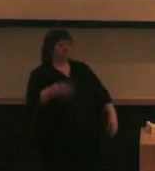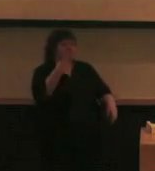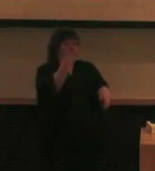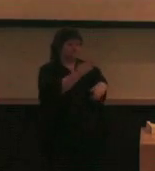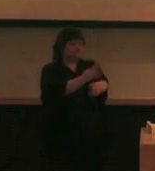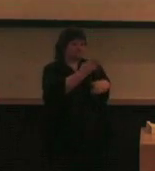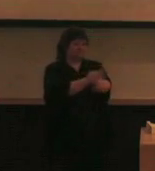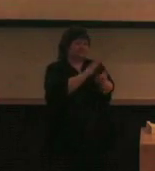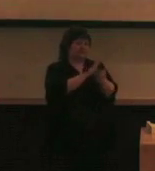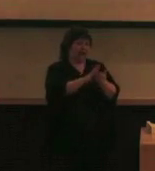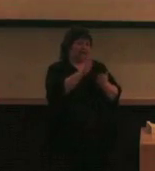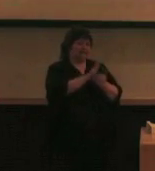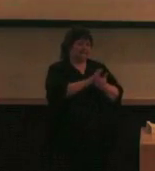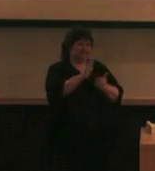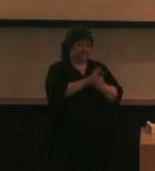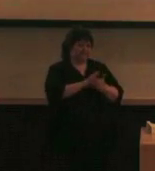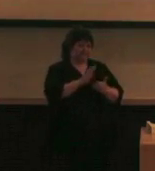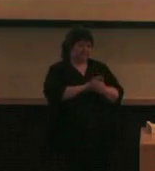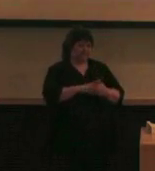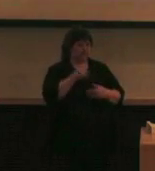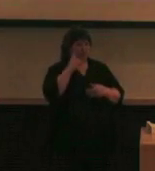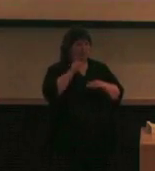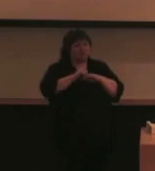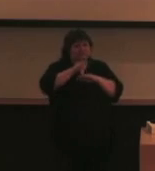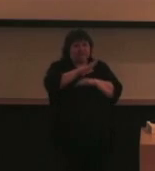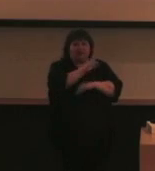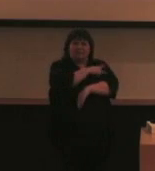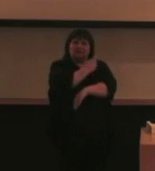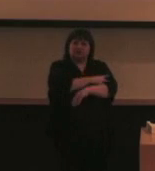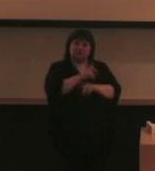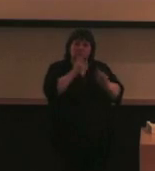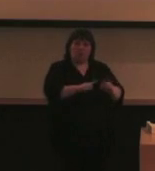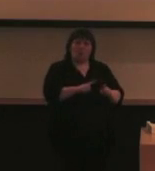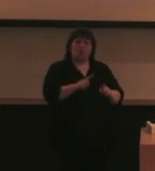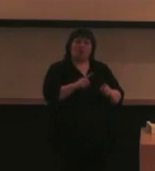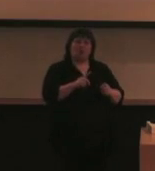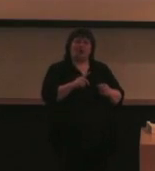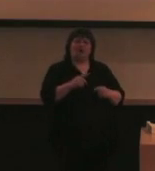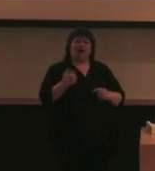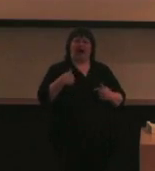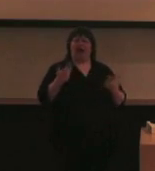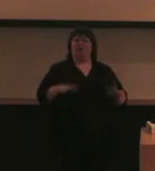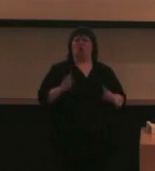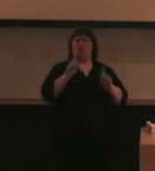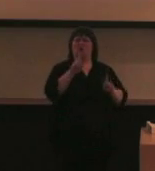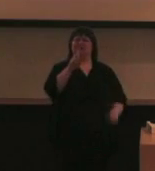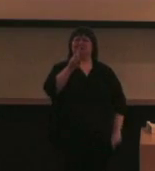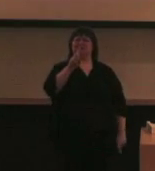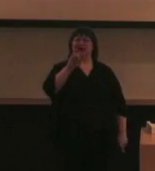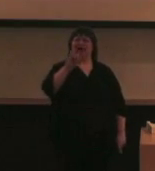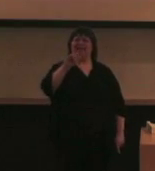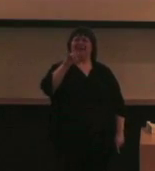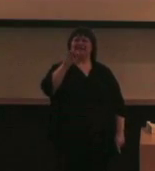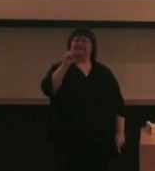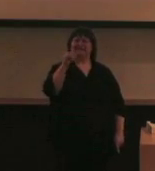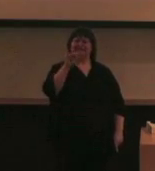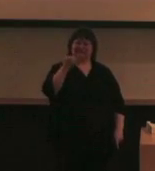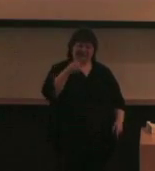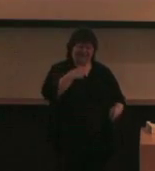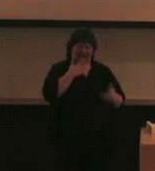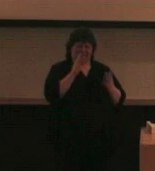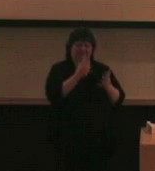Dialysis. So if you're going to send a patient to dialysis and they're going, I don't want to go there. There's some scary machine. I